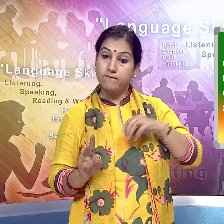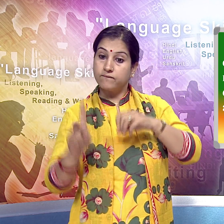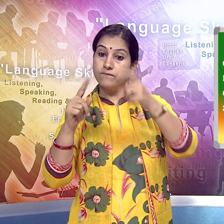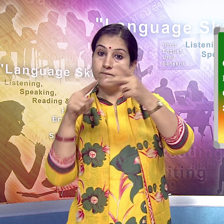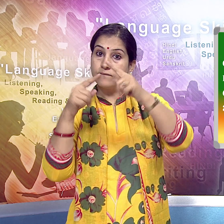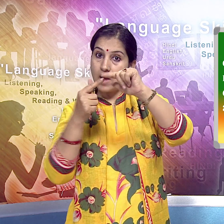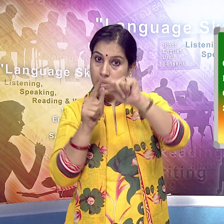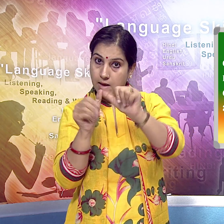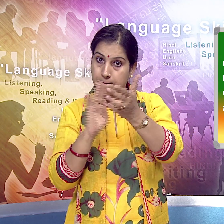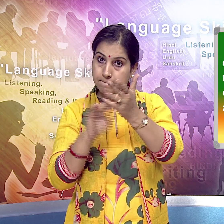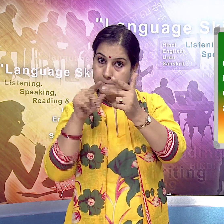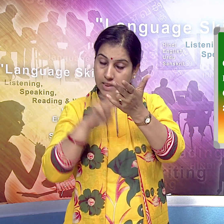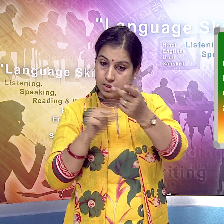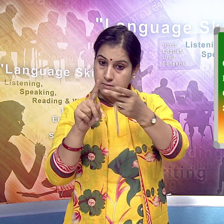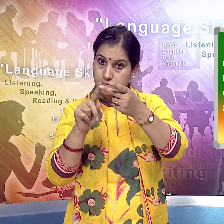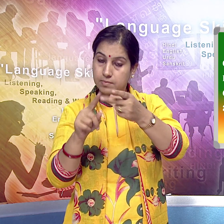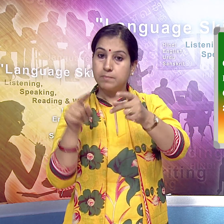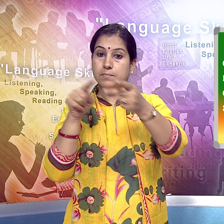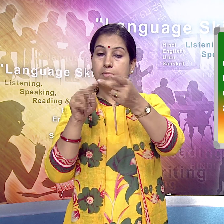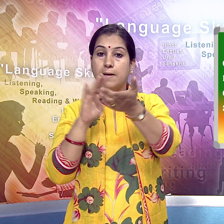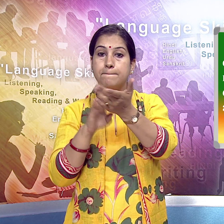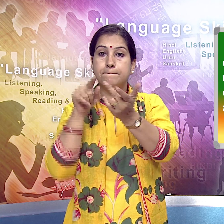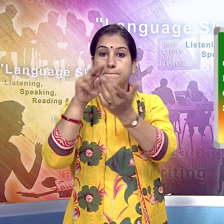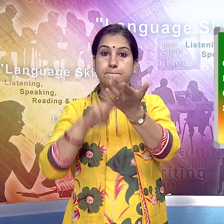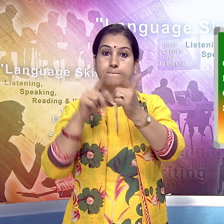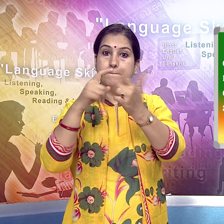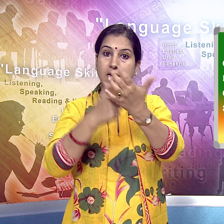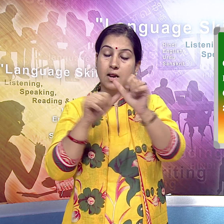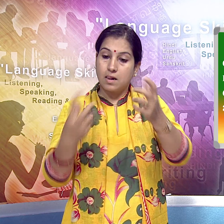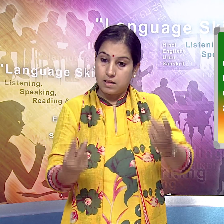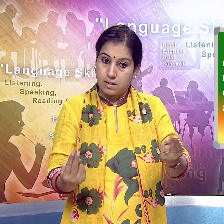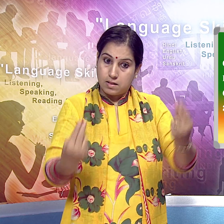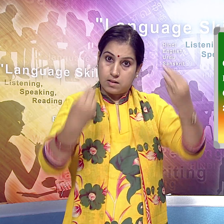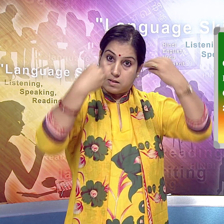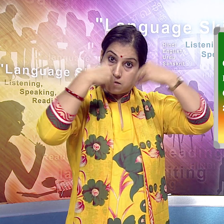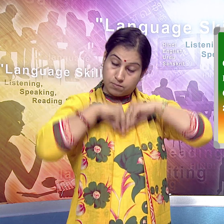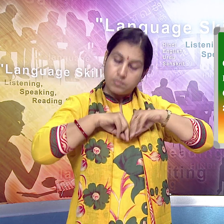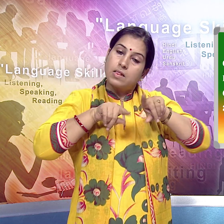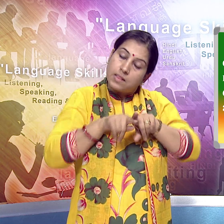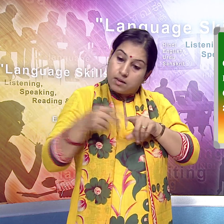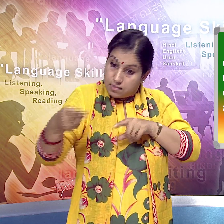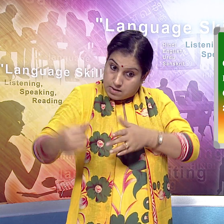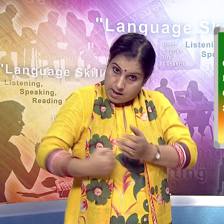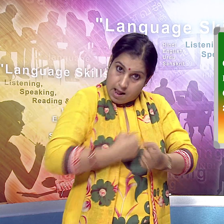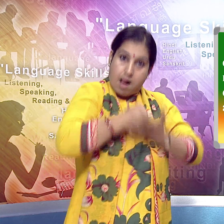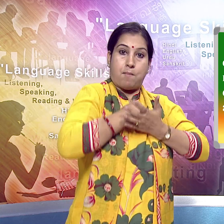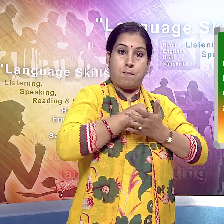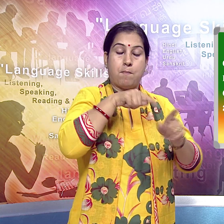then these 2 vitamins and minerals help these 3